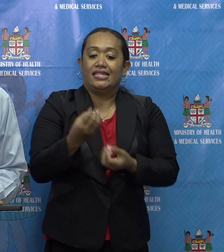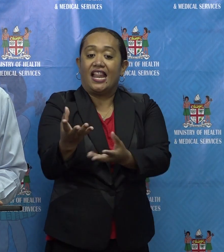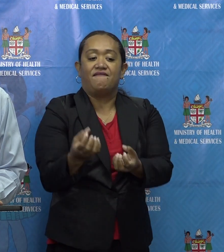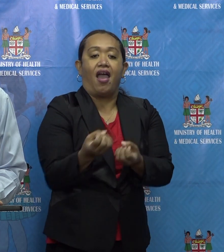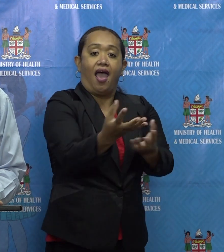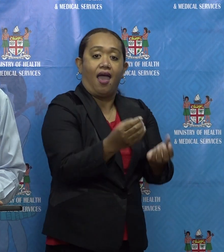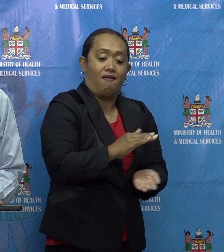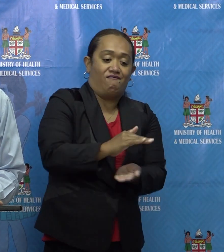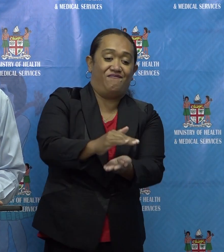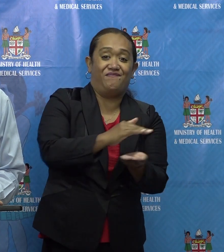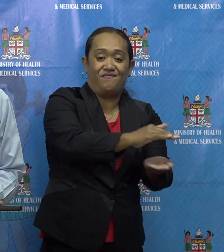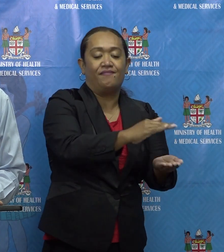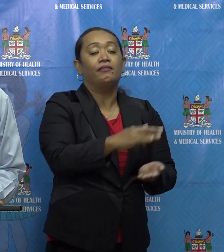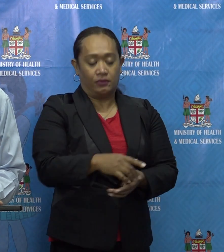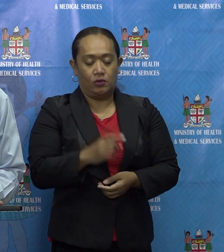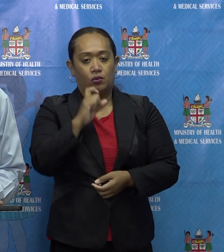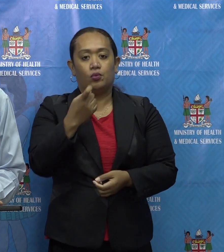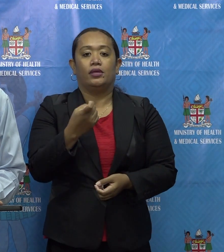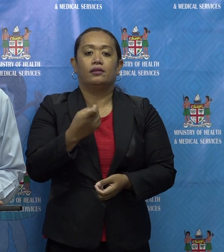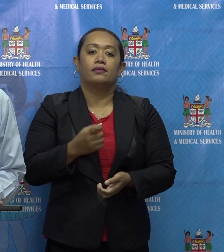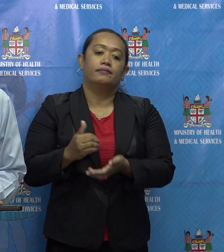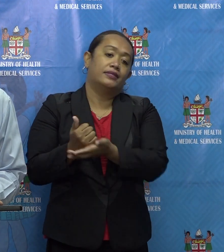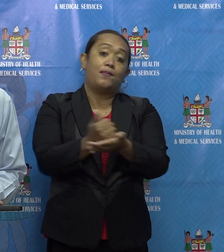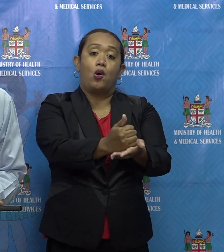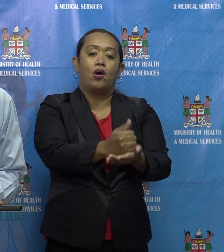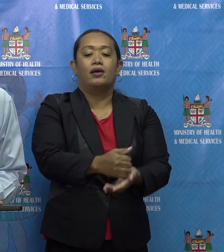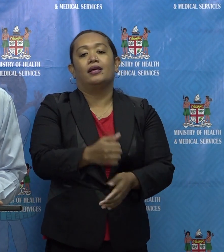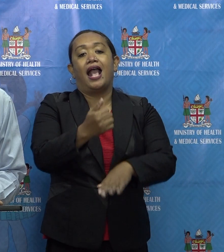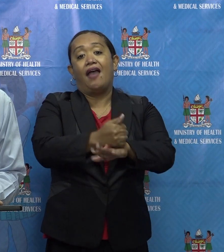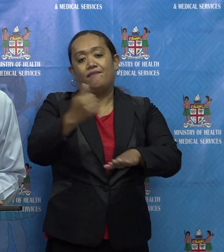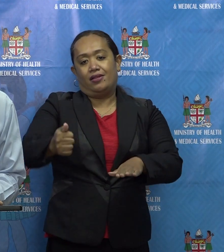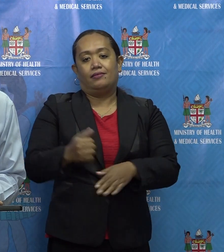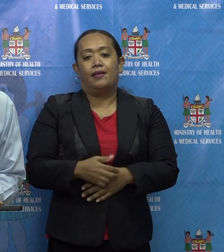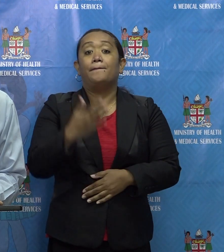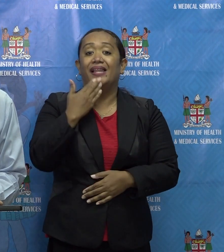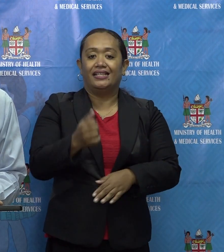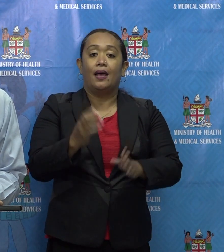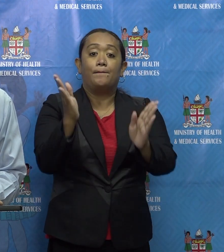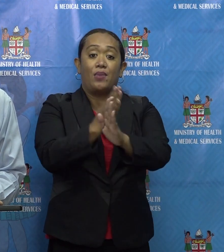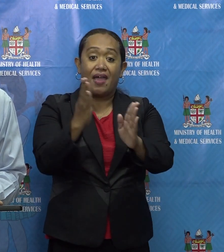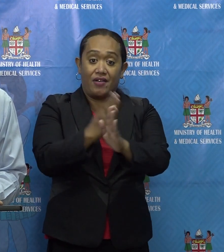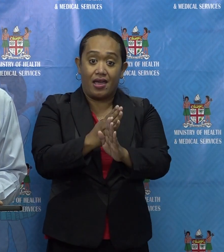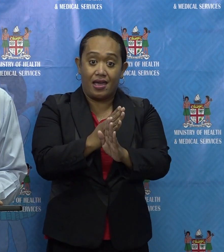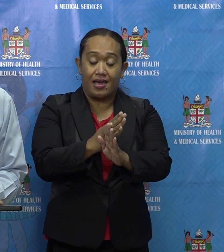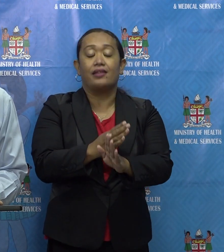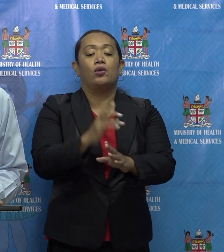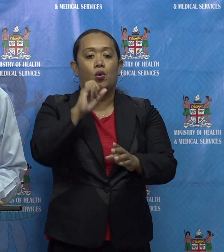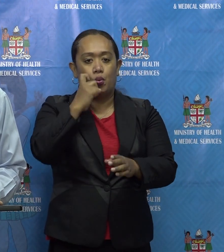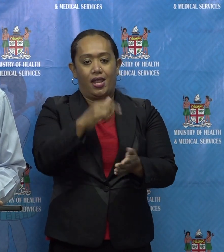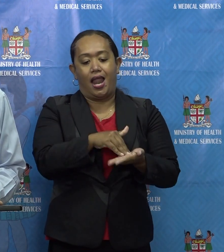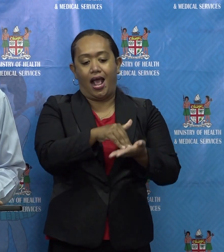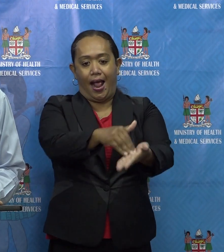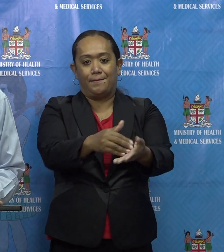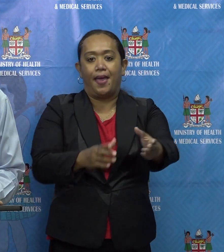Government, of course, will fund these activities, but it's the private sector that will manage them, allowing my teams to focus